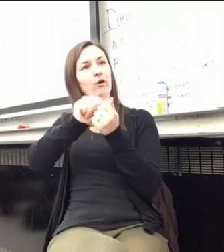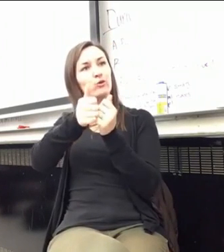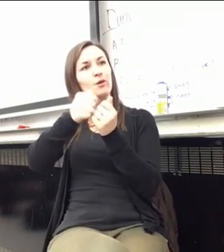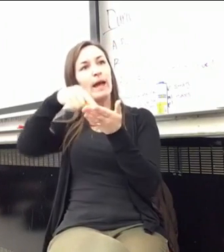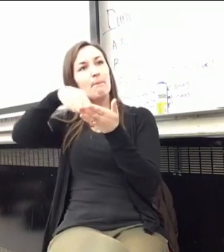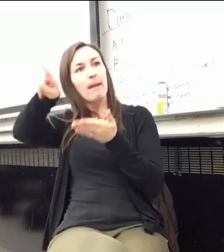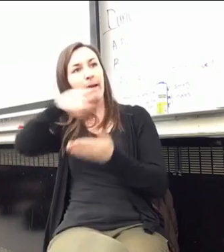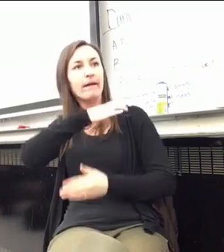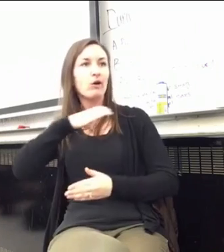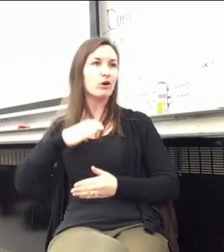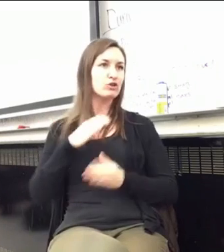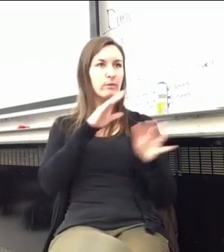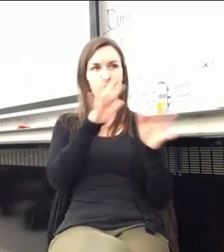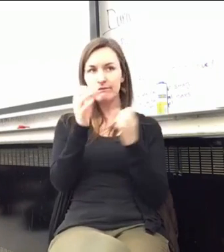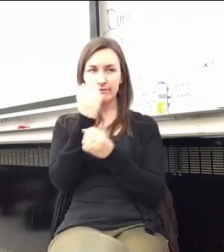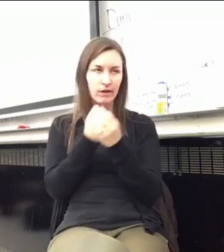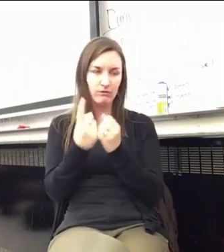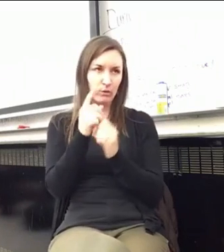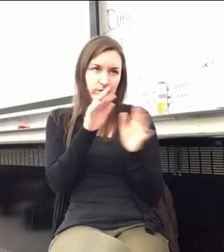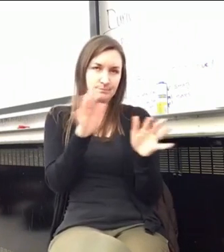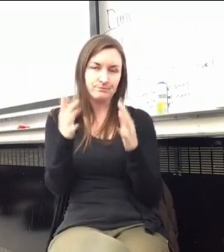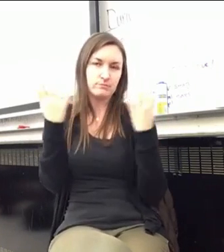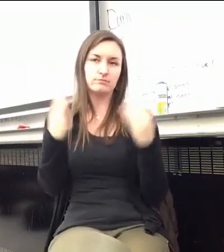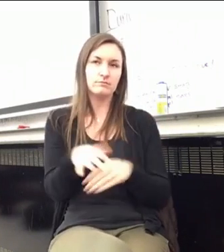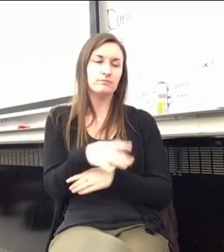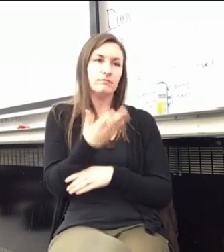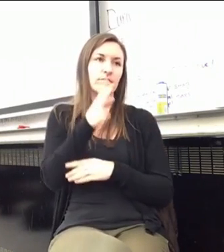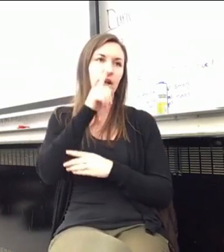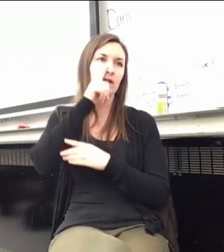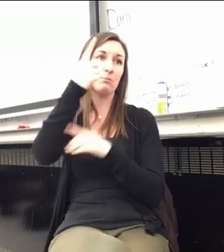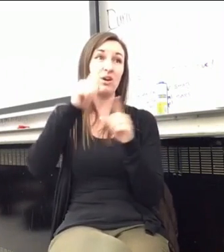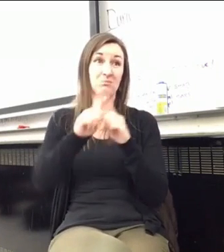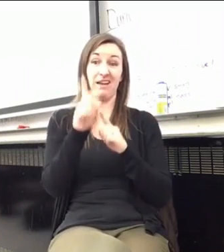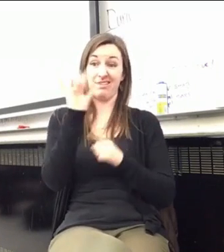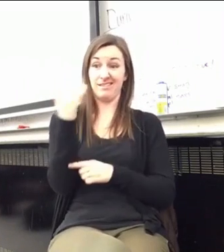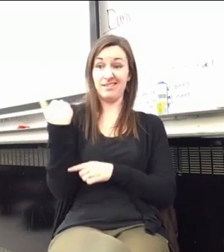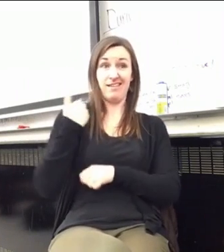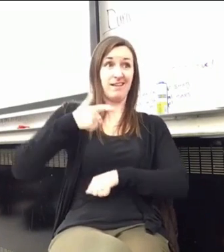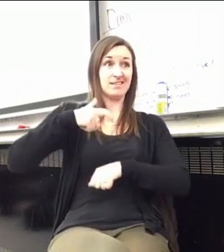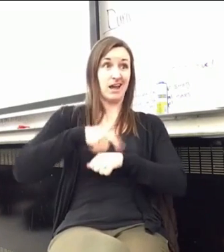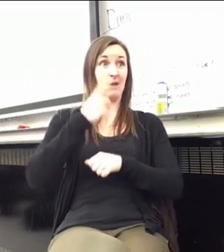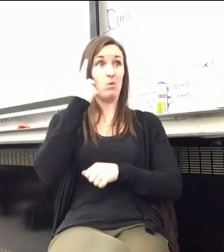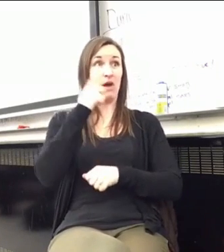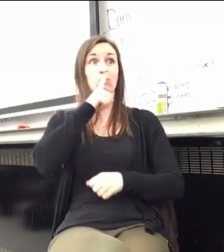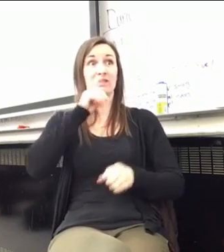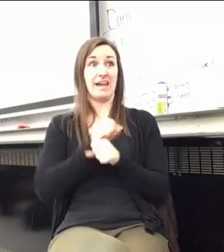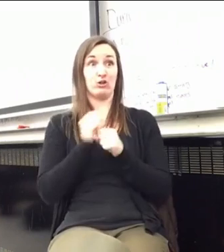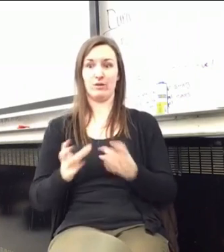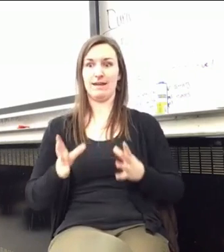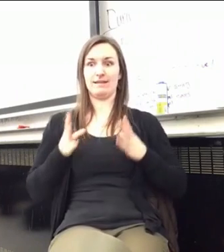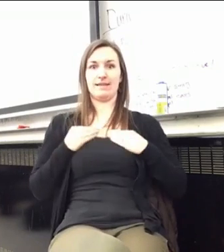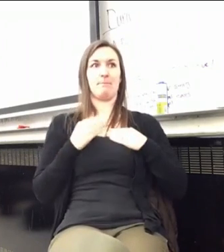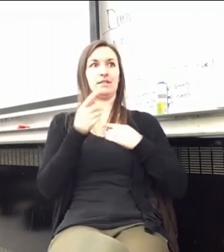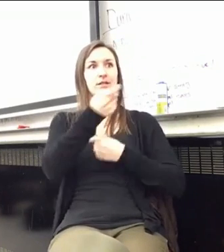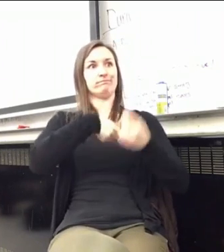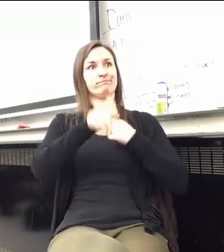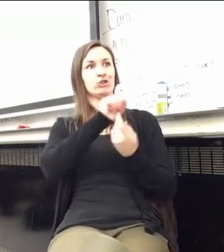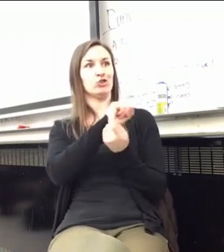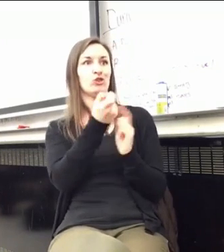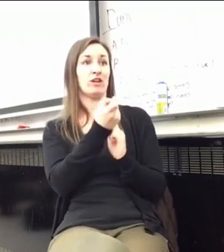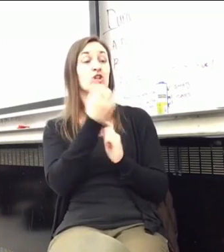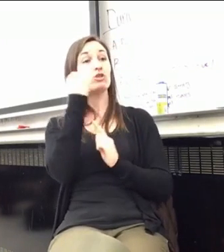whatever. I'm sure it's really important, but I think it's a little boring. But anyways, so that was the last one in 1991. If you want to change